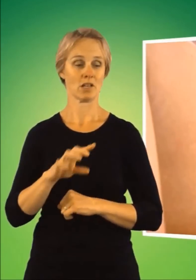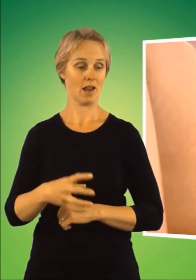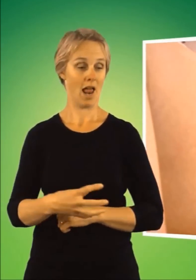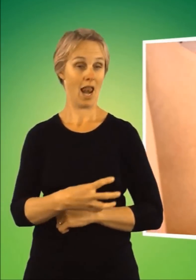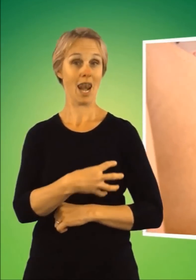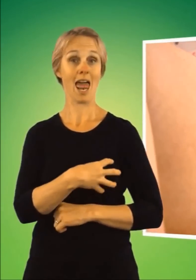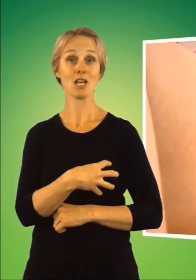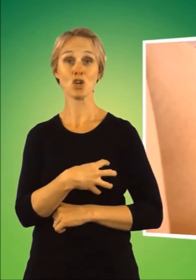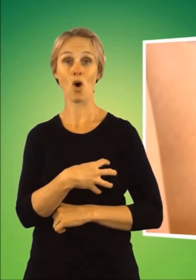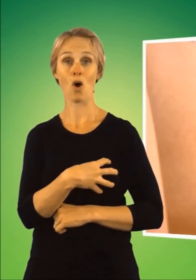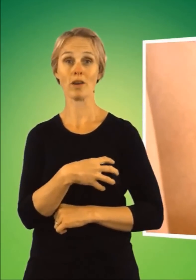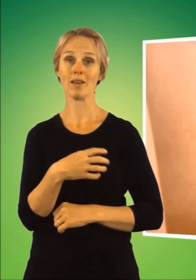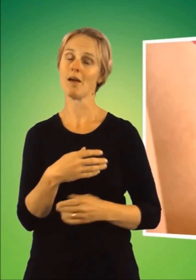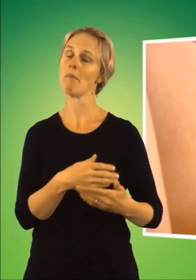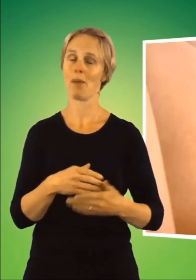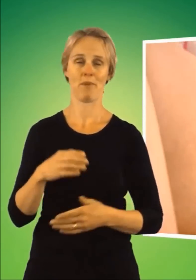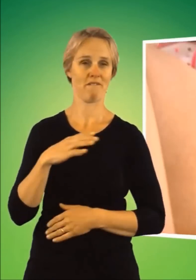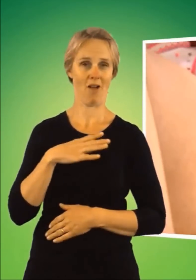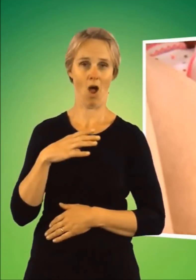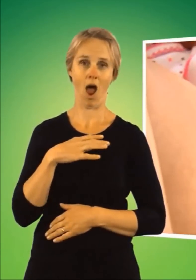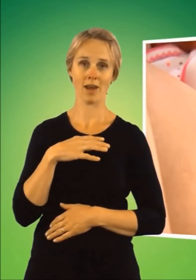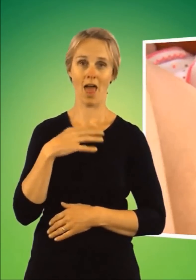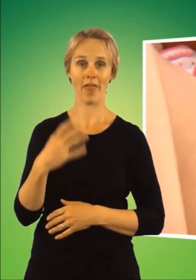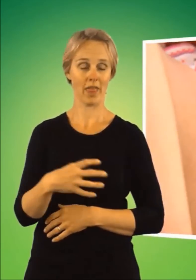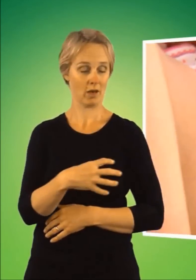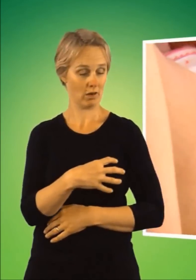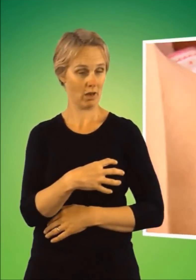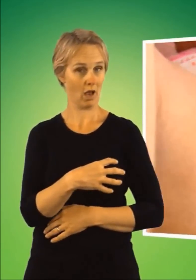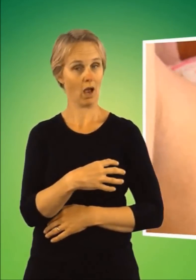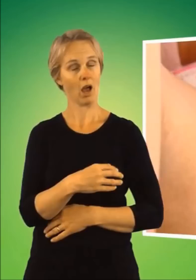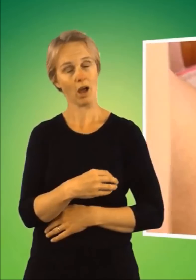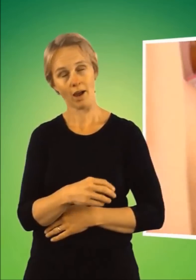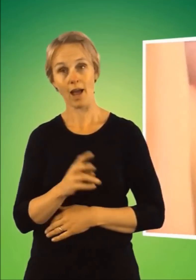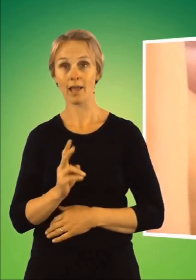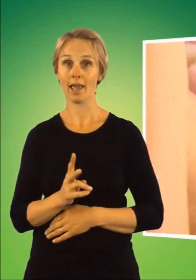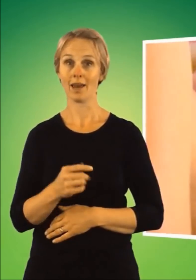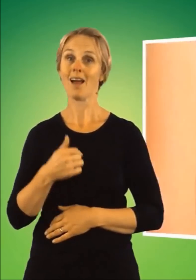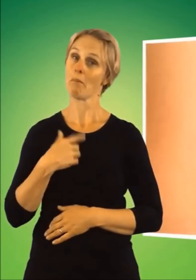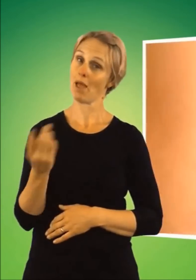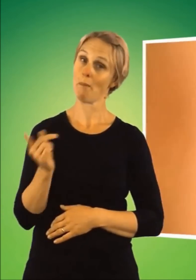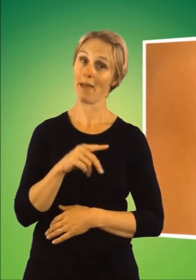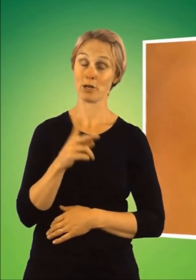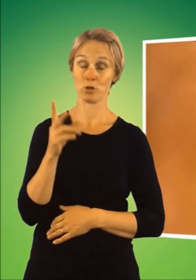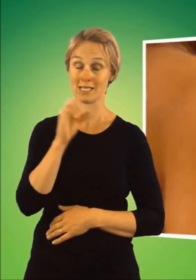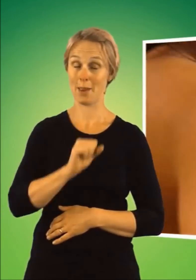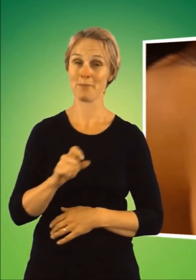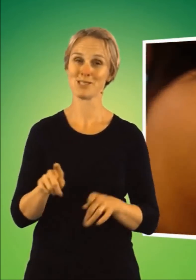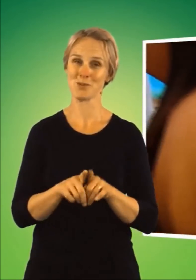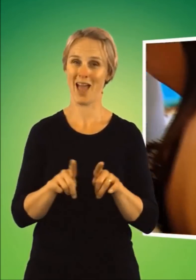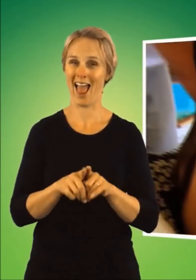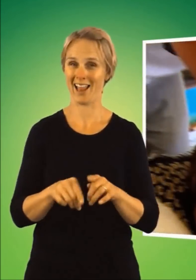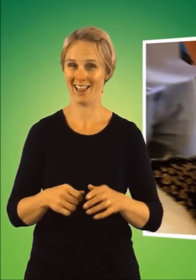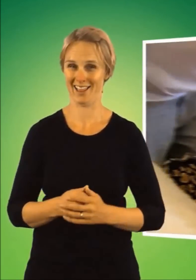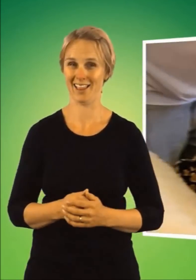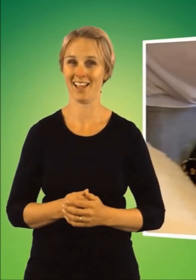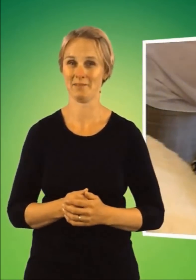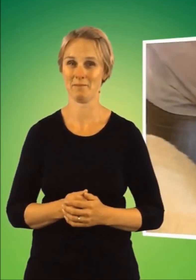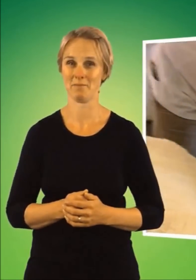feed her. Once she's on there, then she's practically fine, and then not long after that she's dozing back off to sleep, and then you can doze back off to